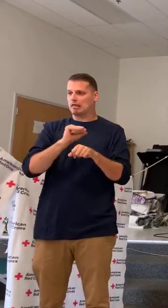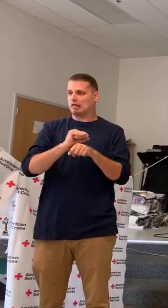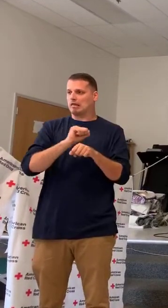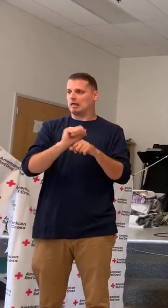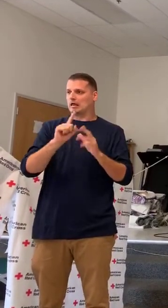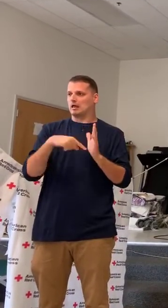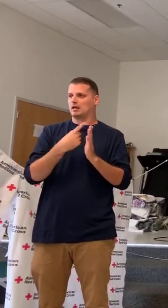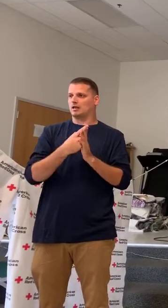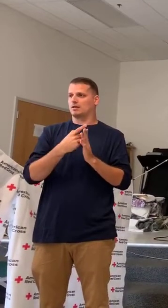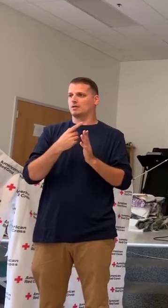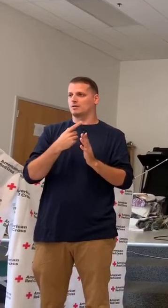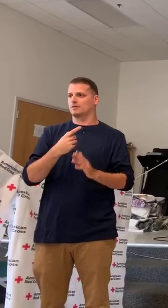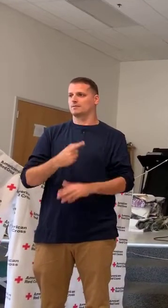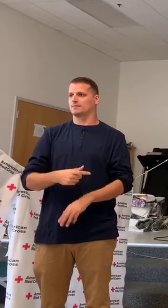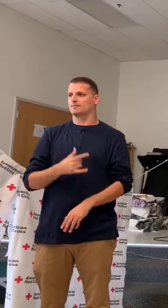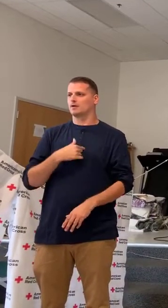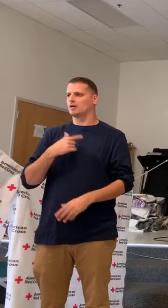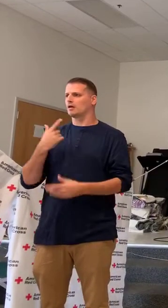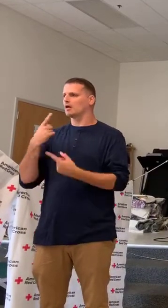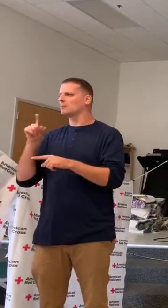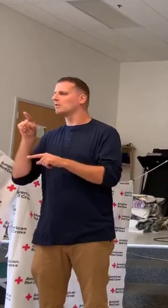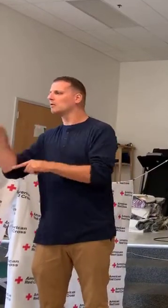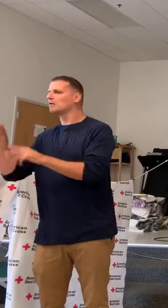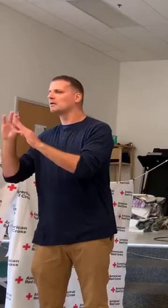places on the way home, and I live in Kansas.